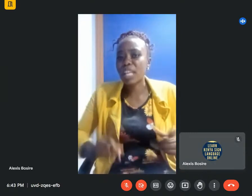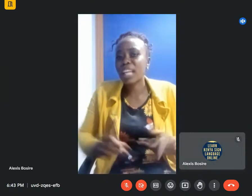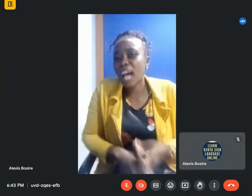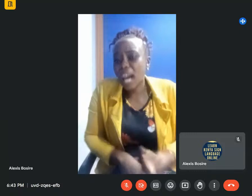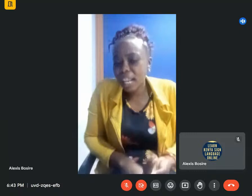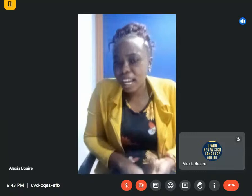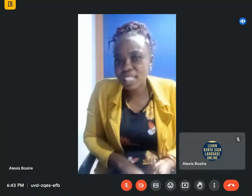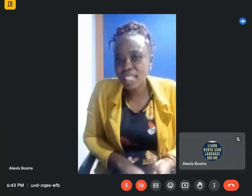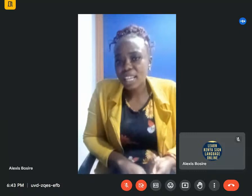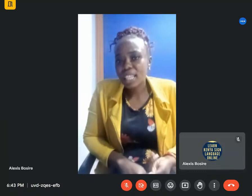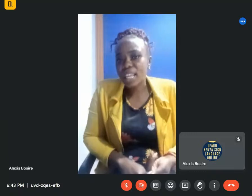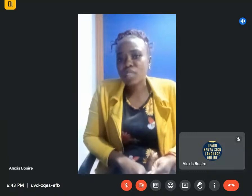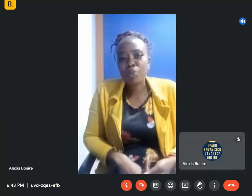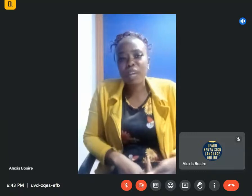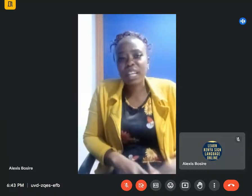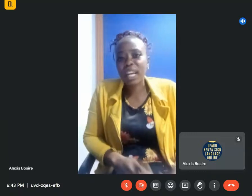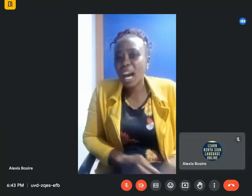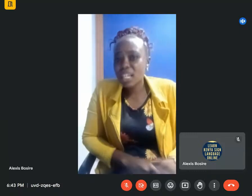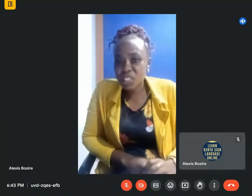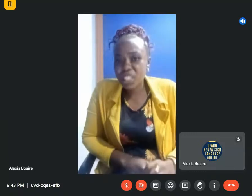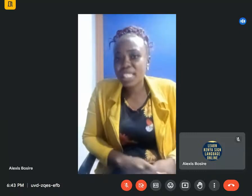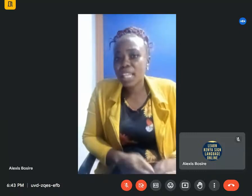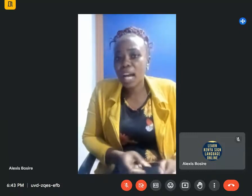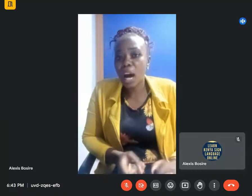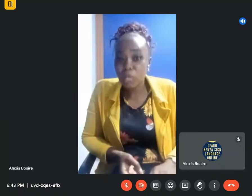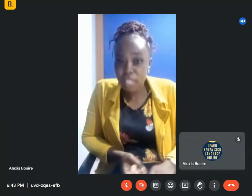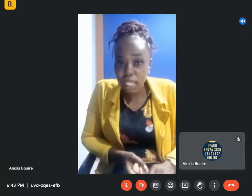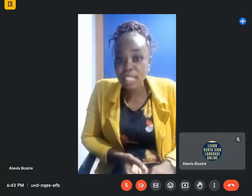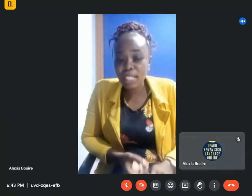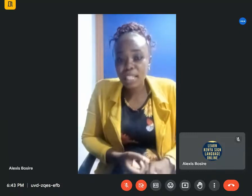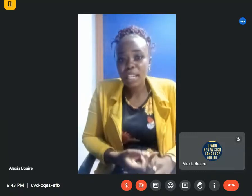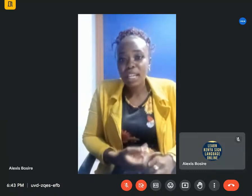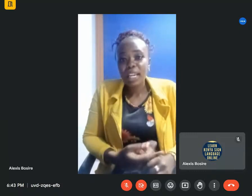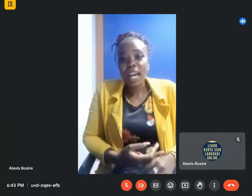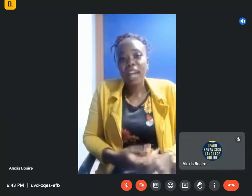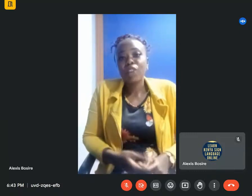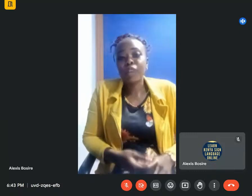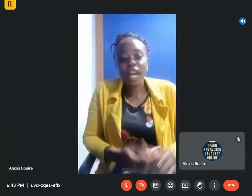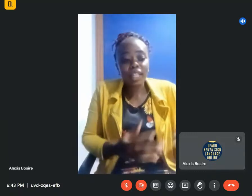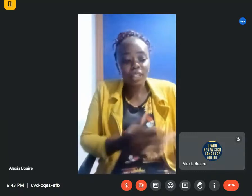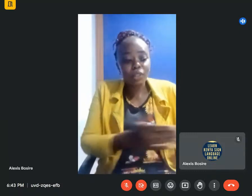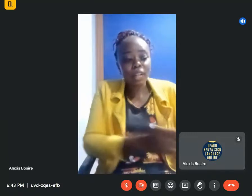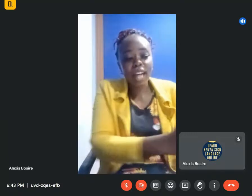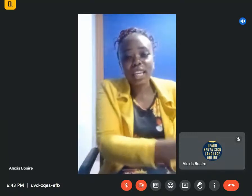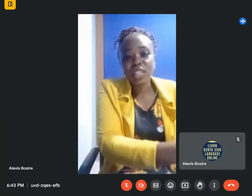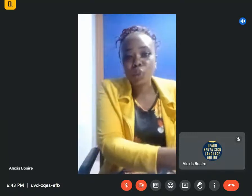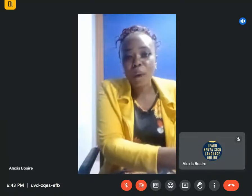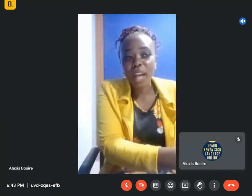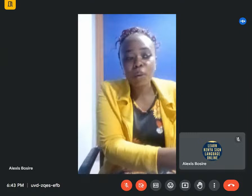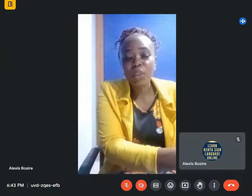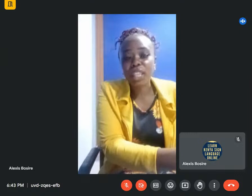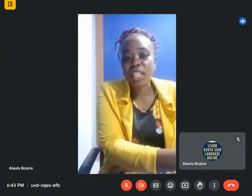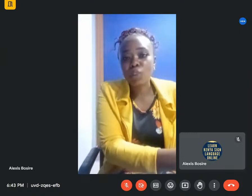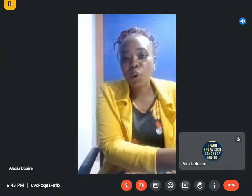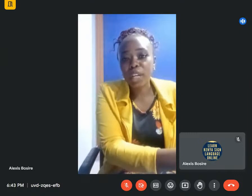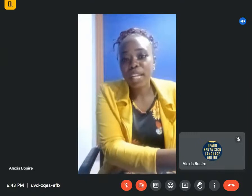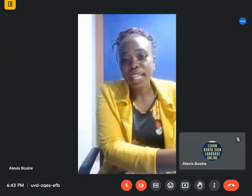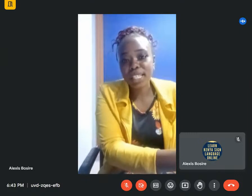sign colors. There are so many countries, counties. Yeah, you learn each word with its own